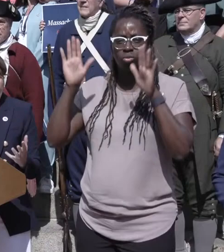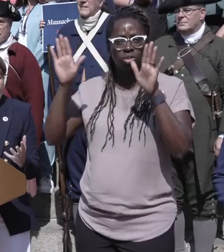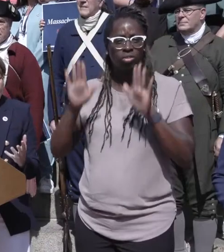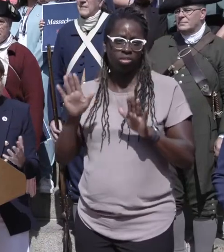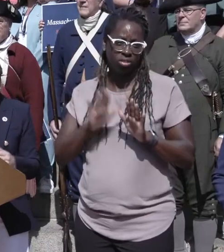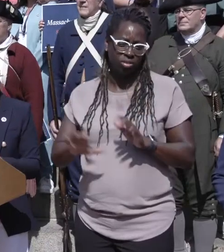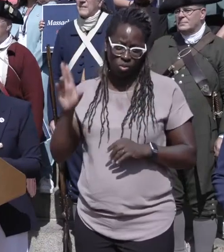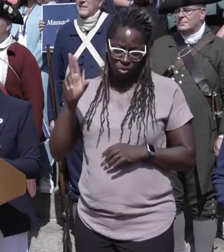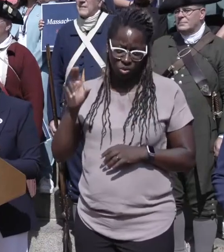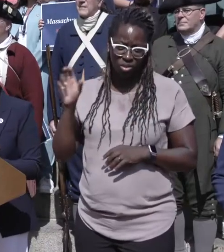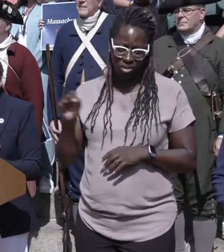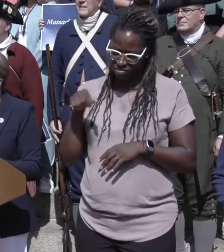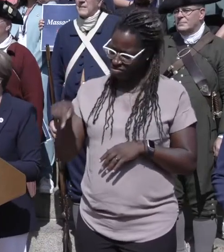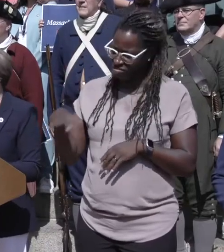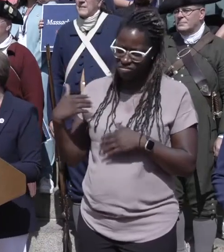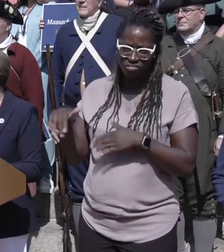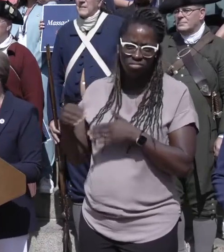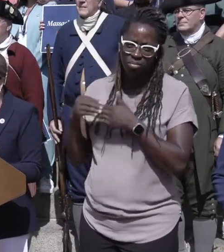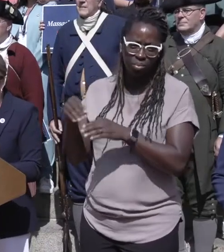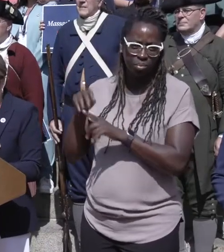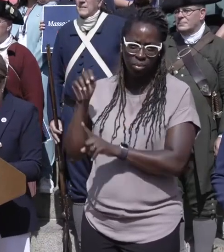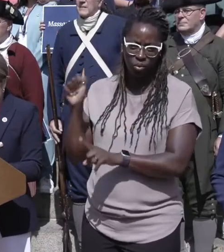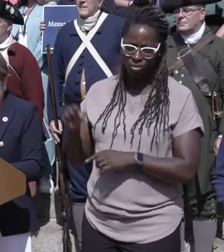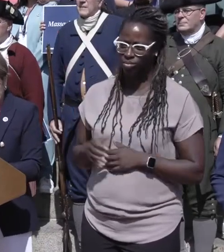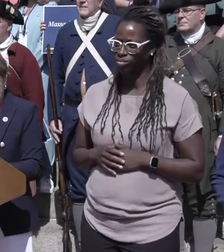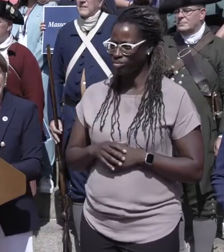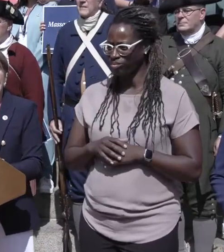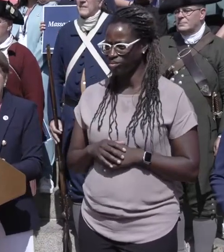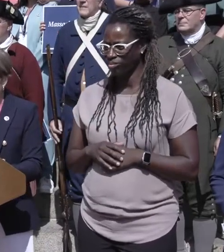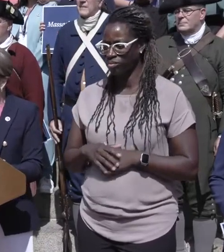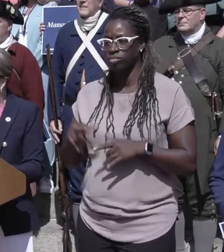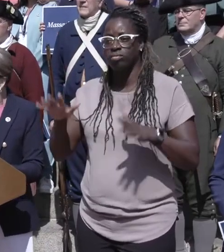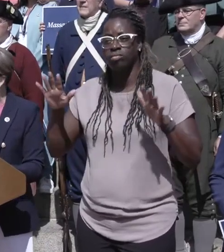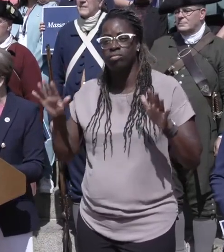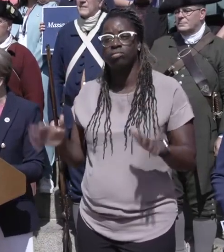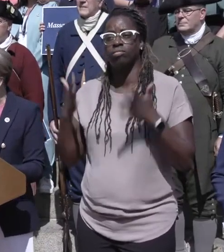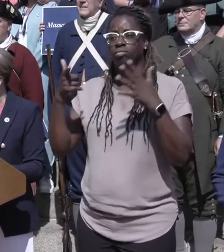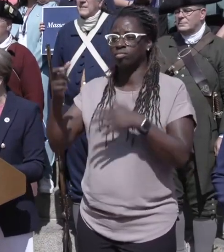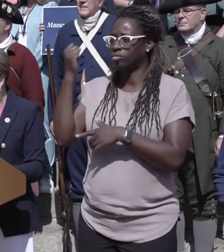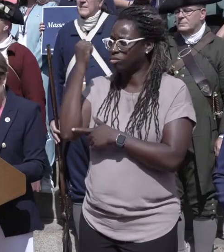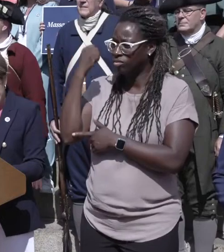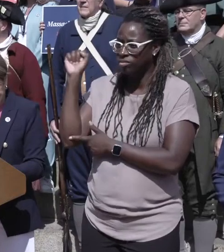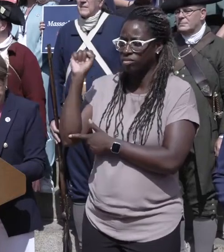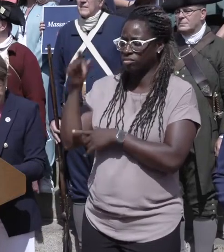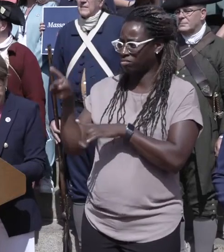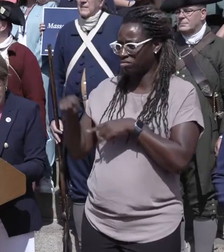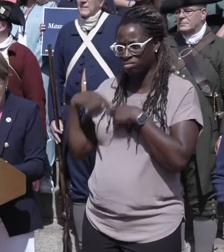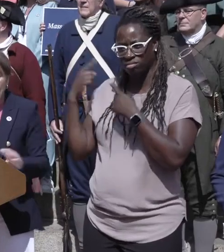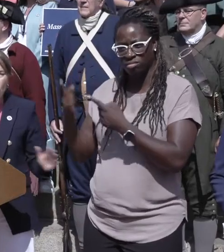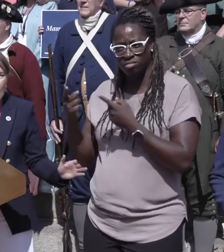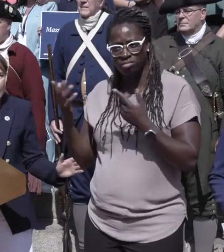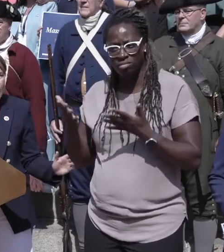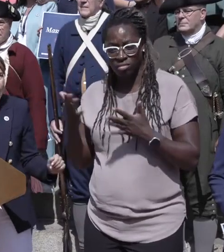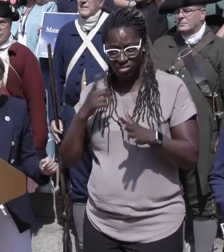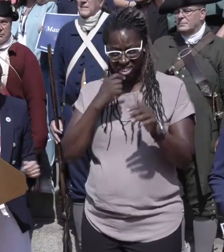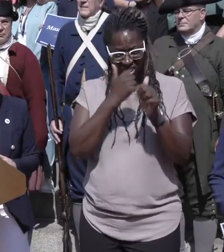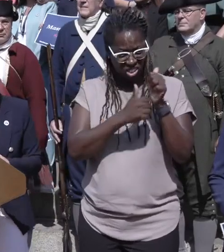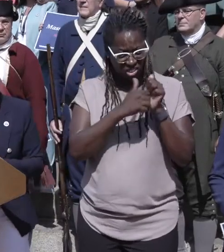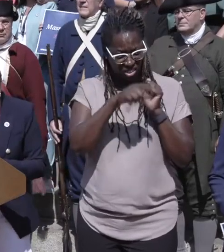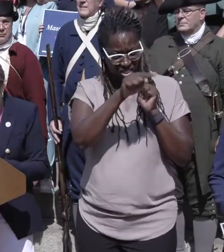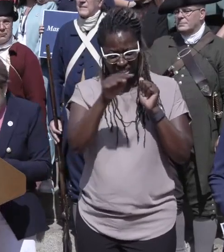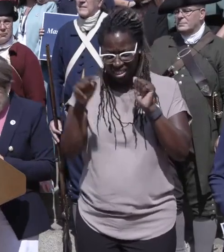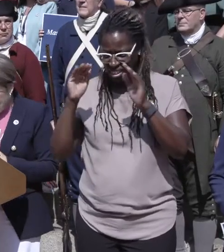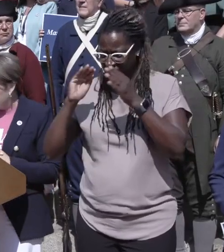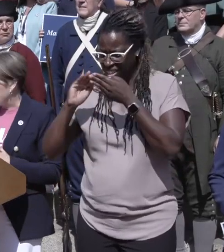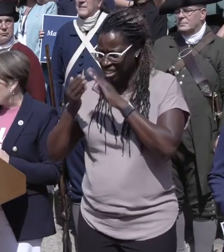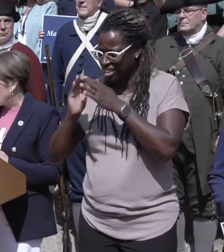by lifting up and promoting the revolutionary greatness in every community of our state. I want to recognize some of the